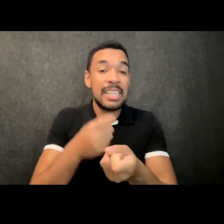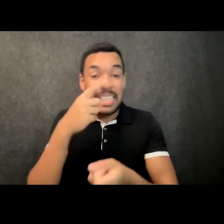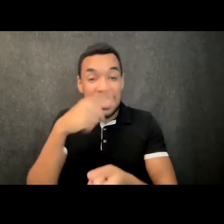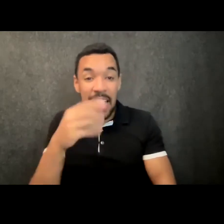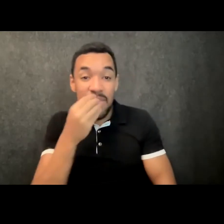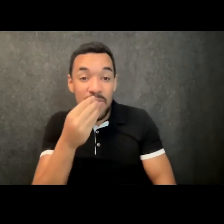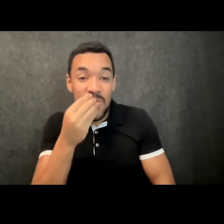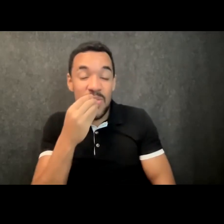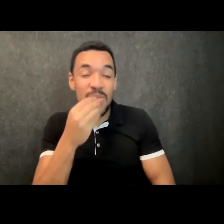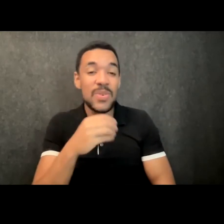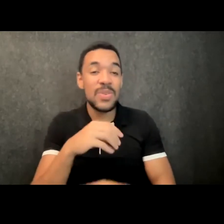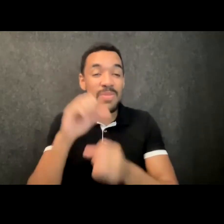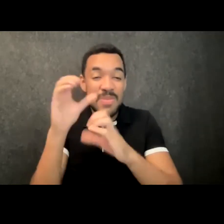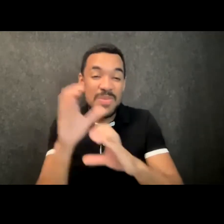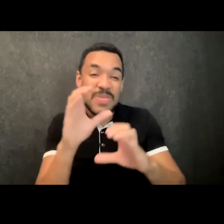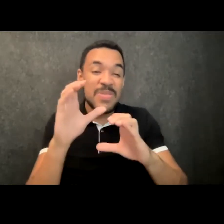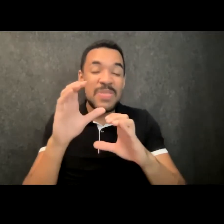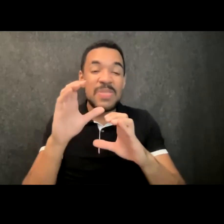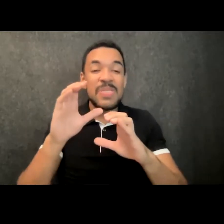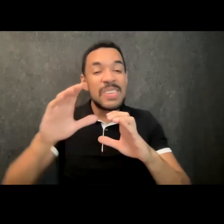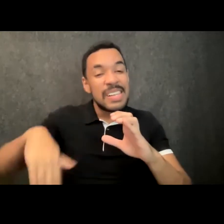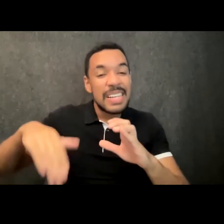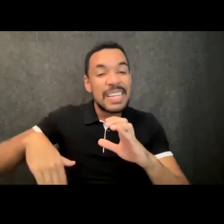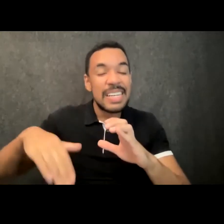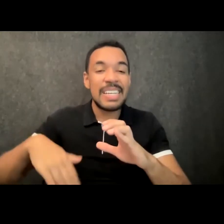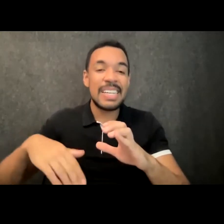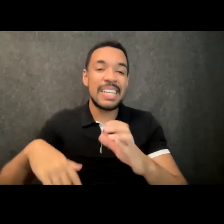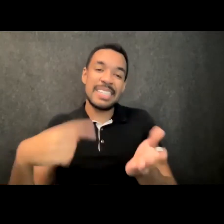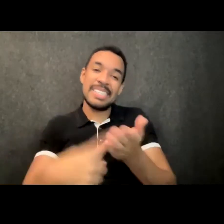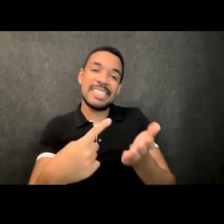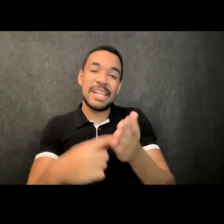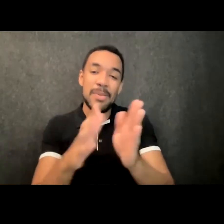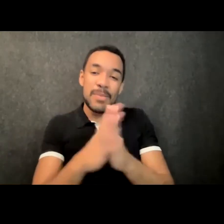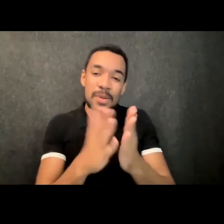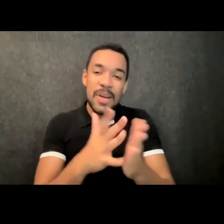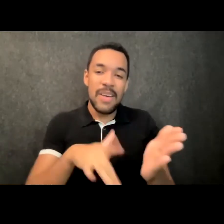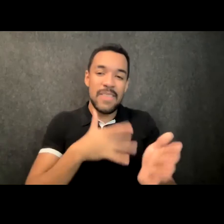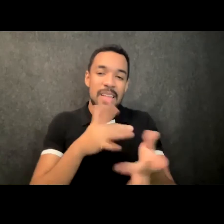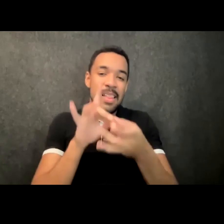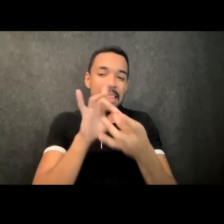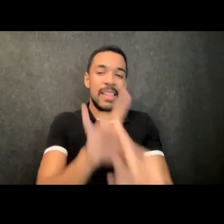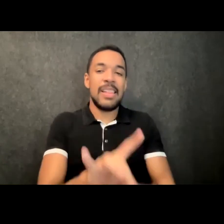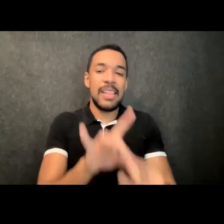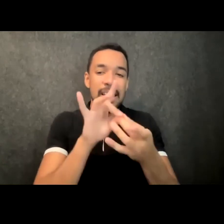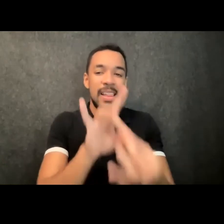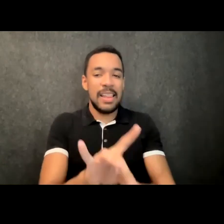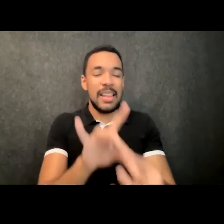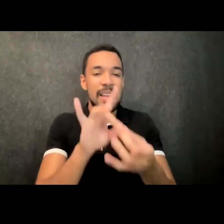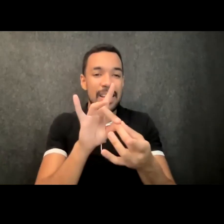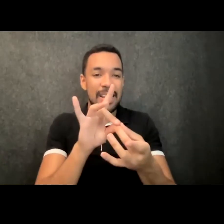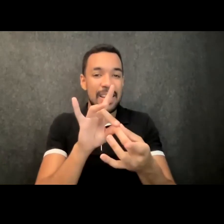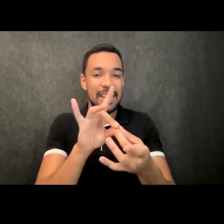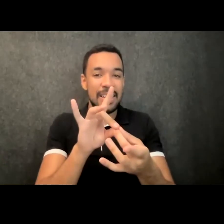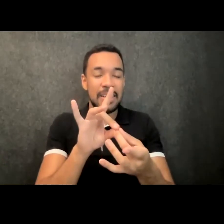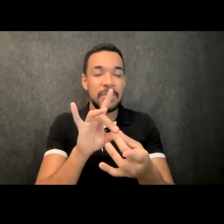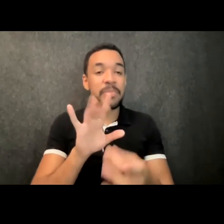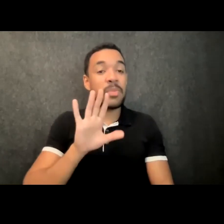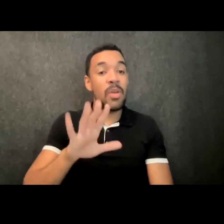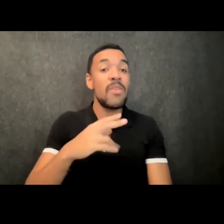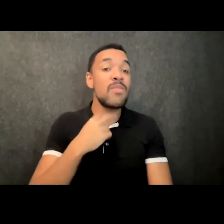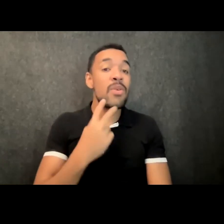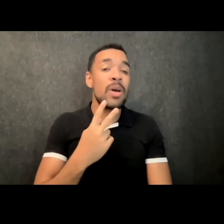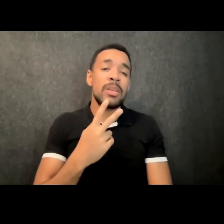of TV shows and talking books, and feeling like a part of something. Her voice was gentle. She